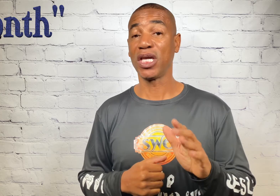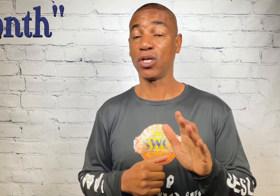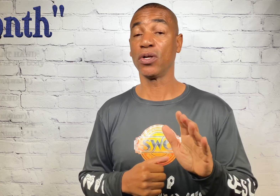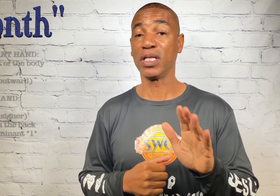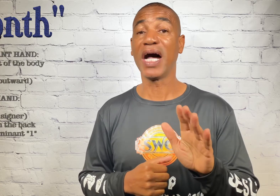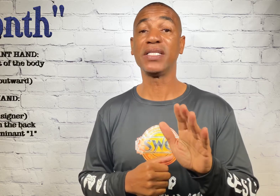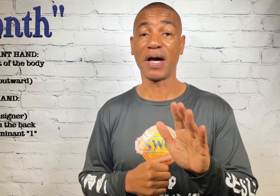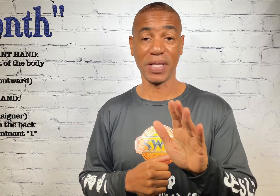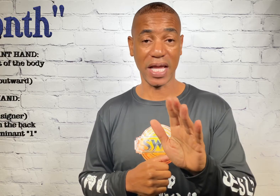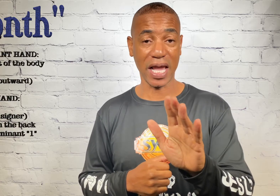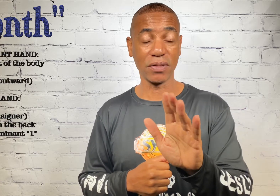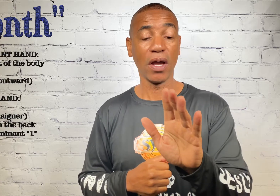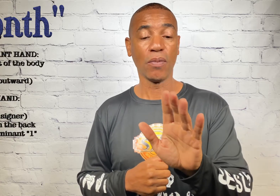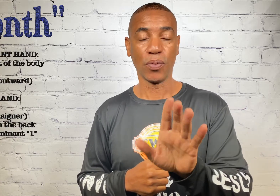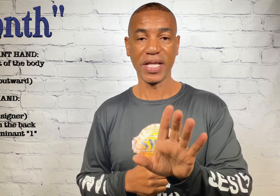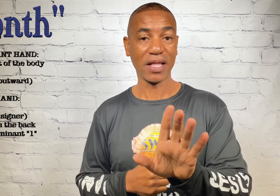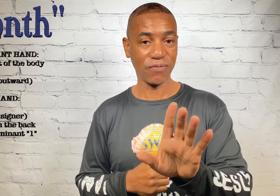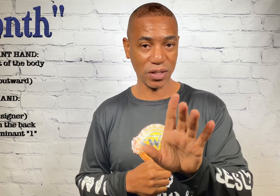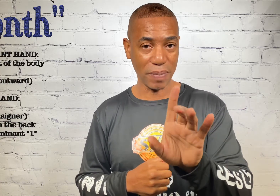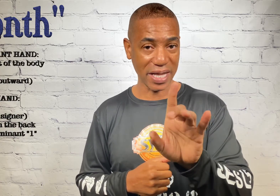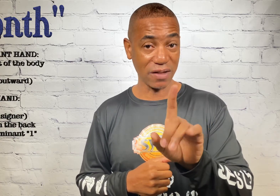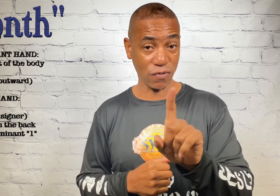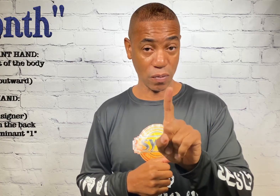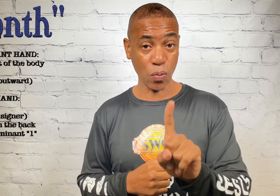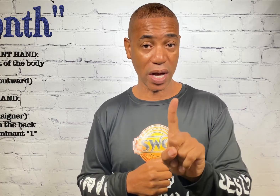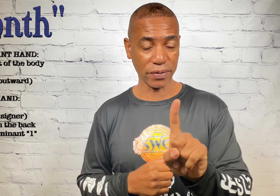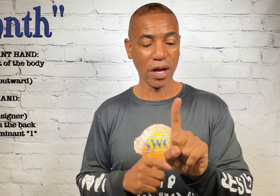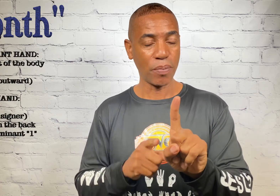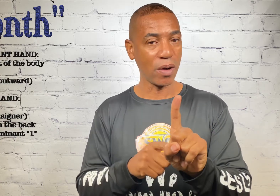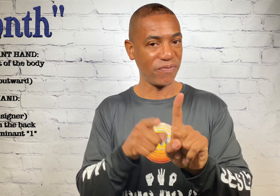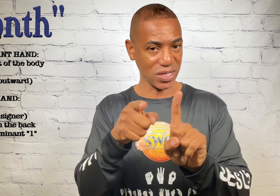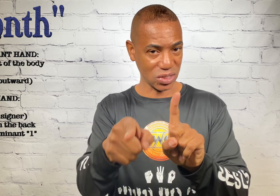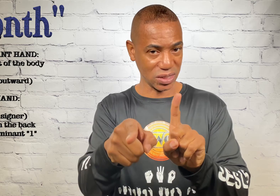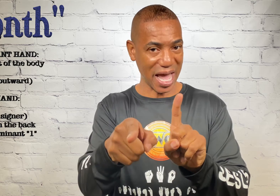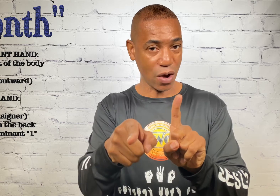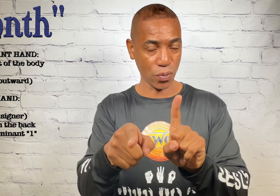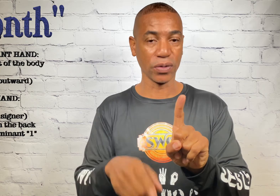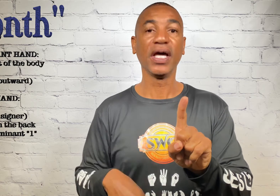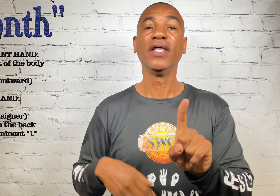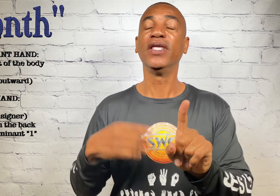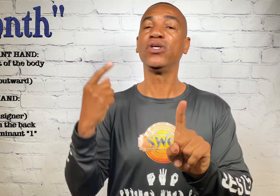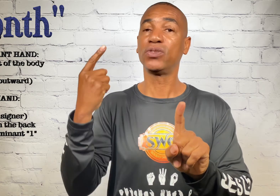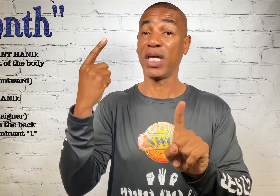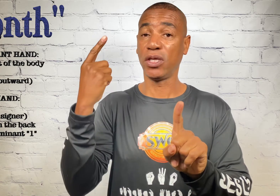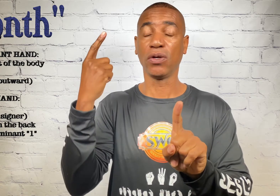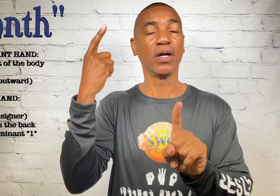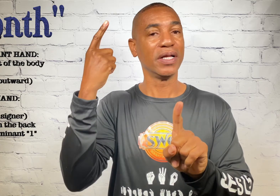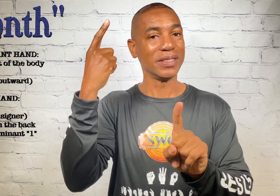your non-dominant hand, bring that in front of the body and form a 1. Palm faces outward. Then you'll take your